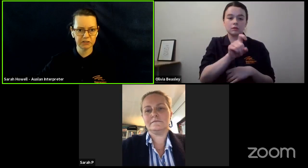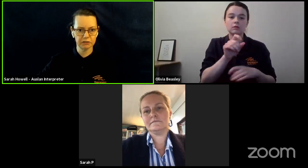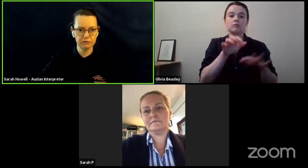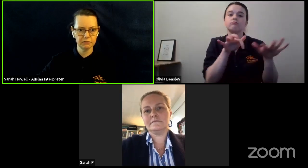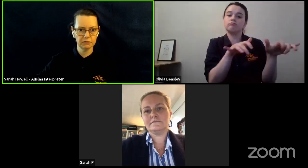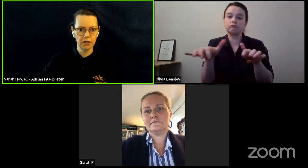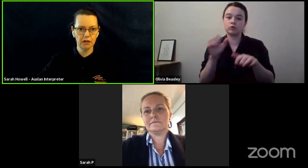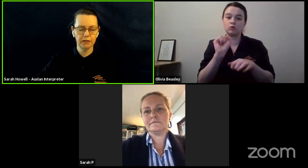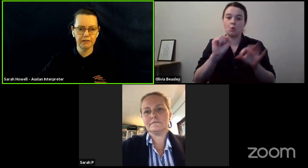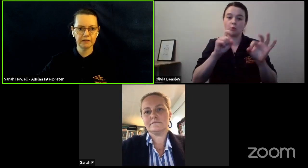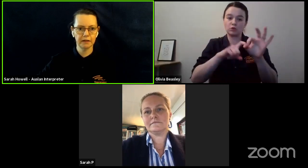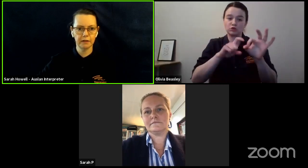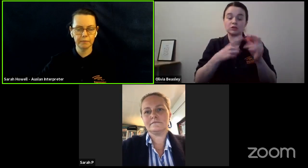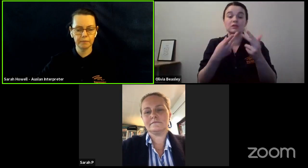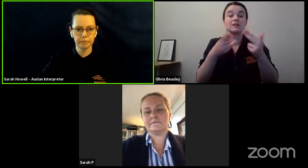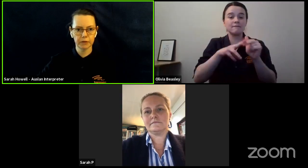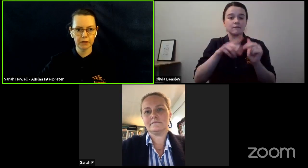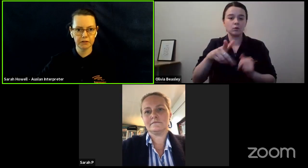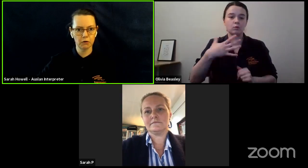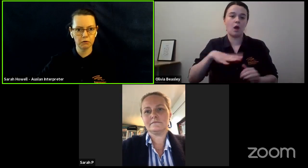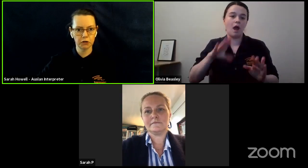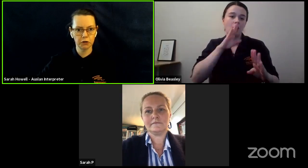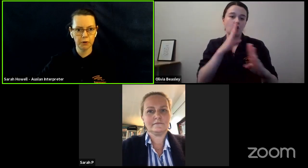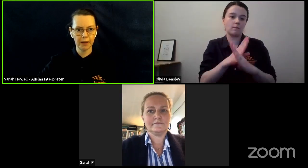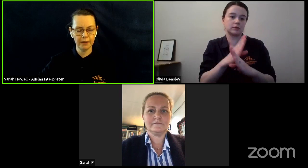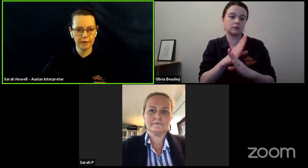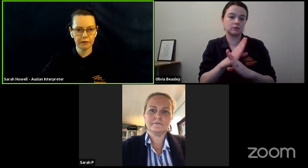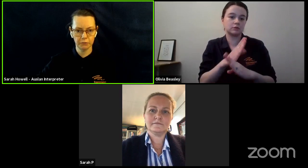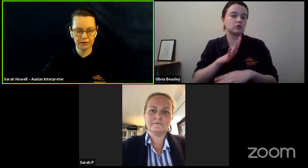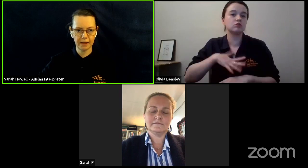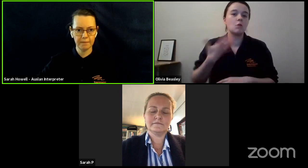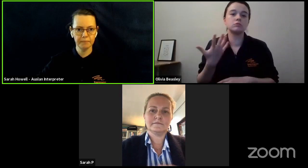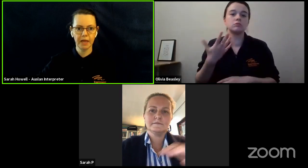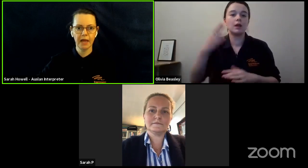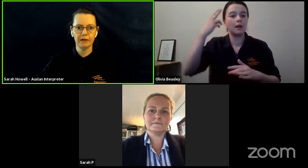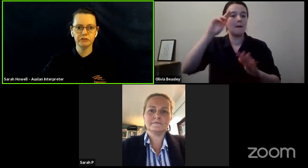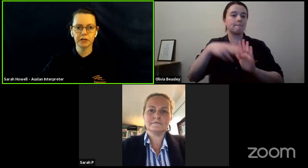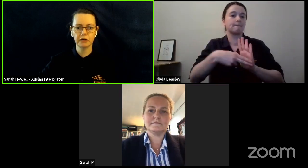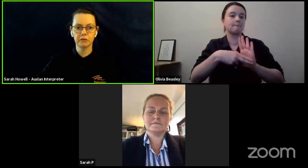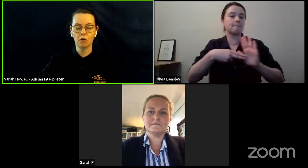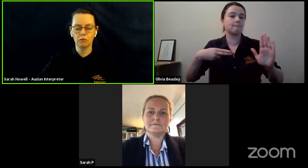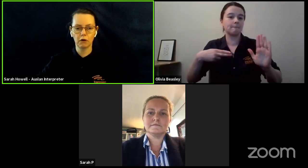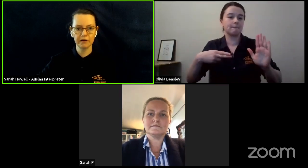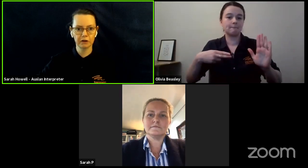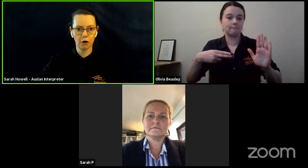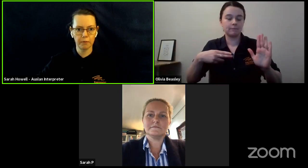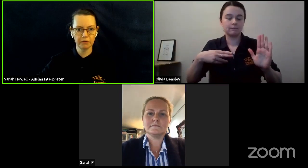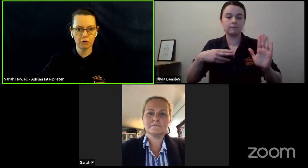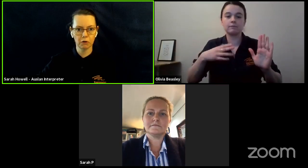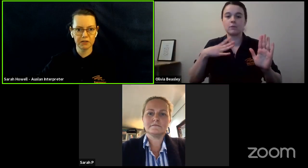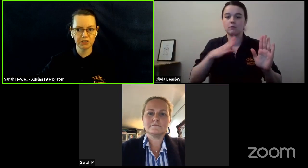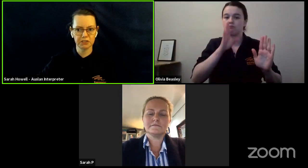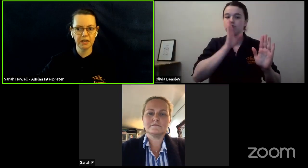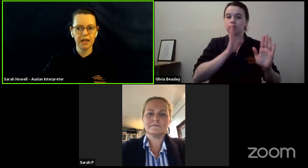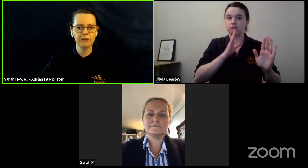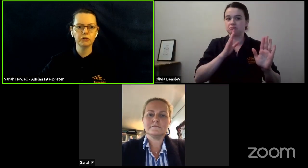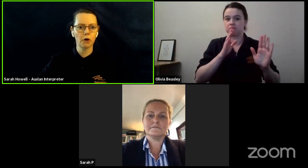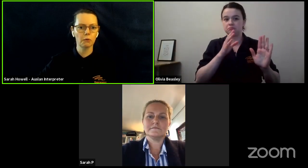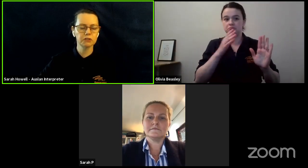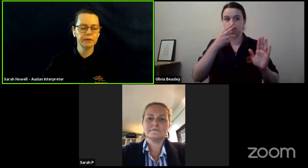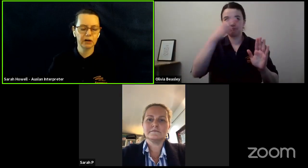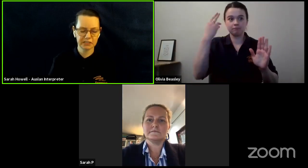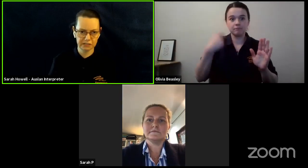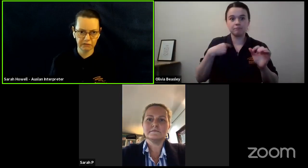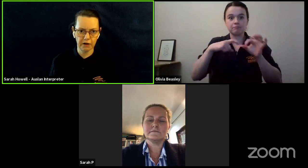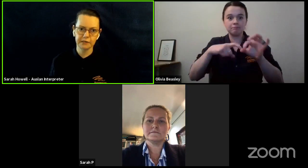Q&A section, there's a thing called Q&A, and you can write a comment or a question if you